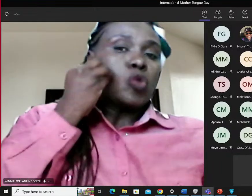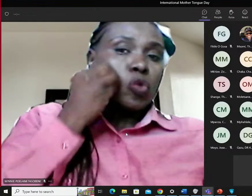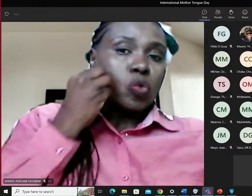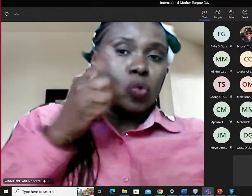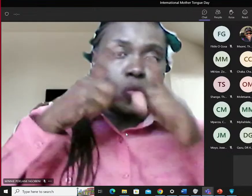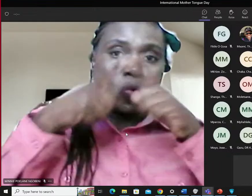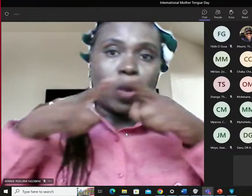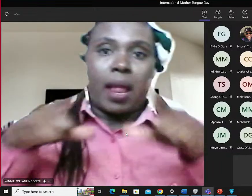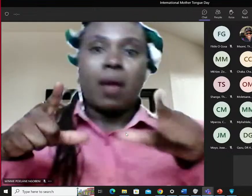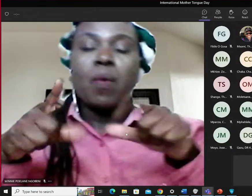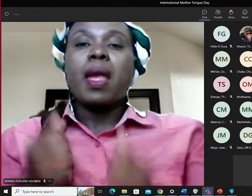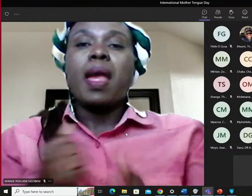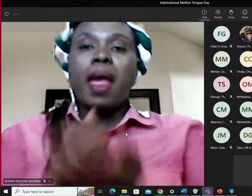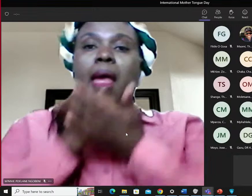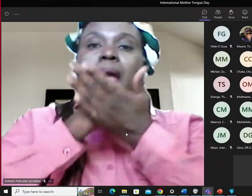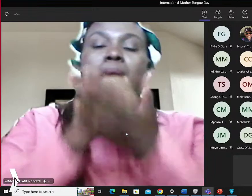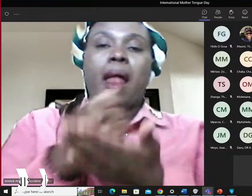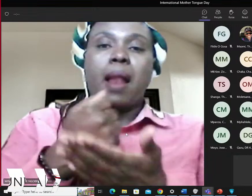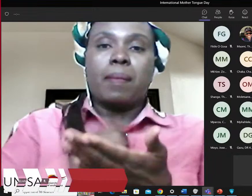That helped me a lot